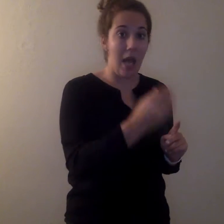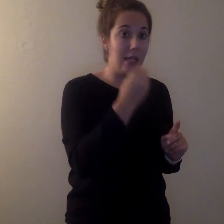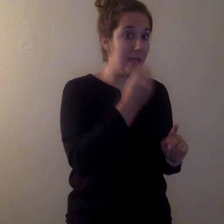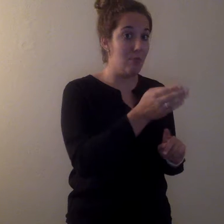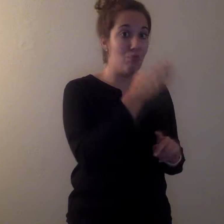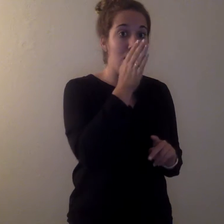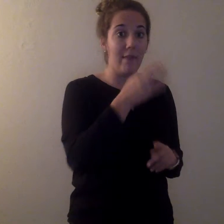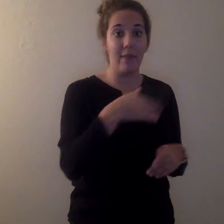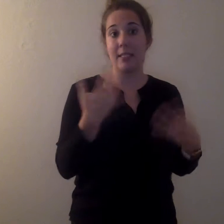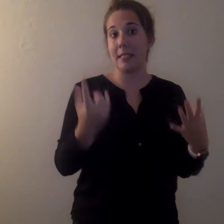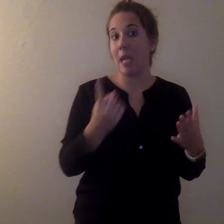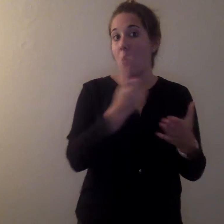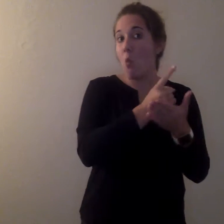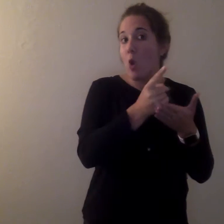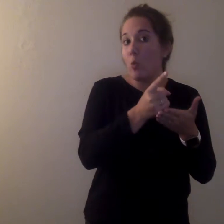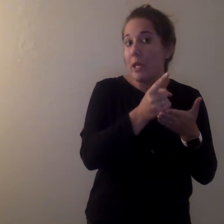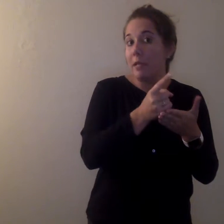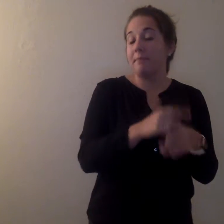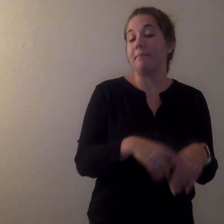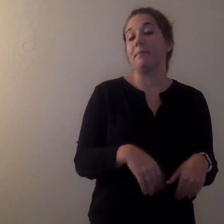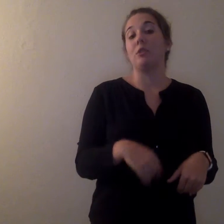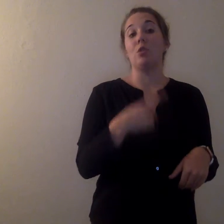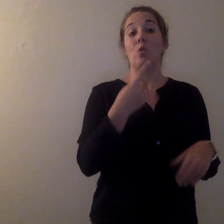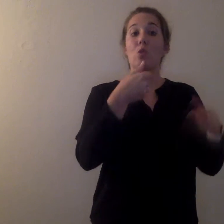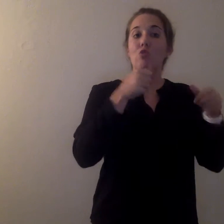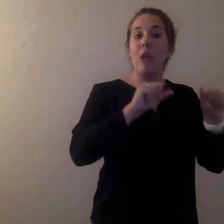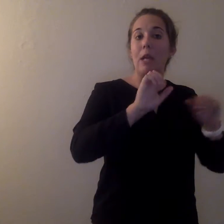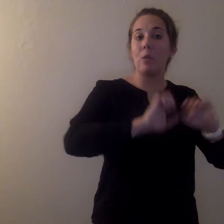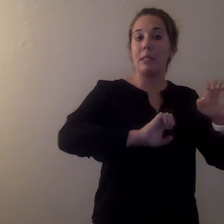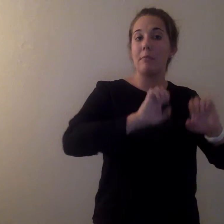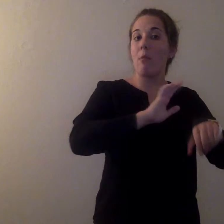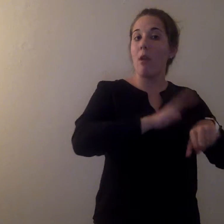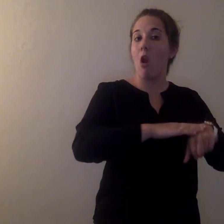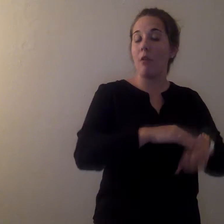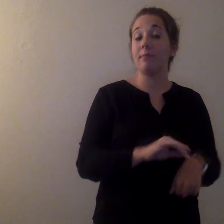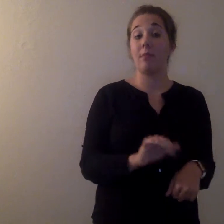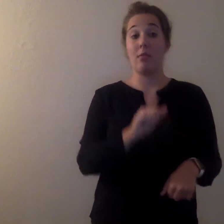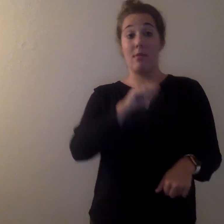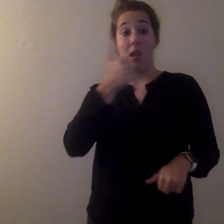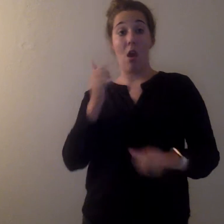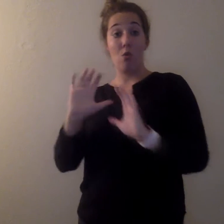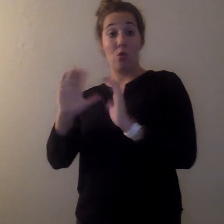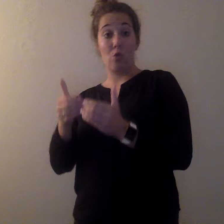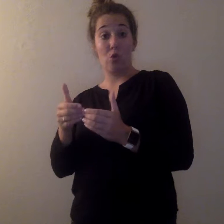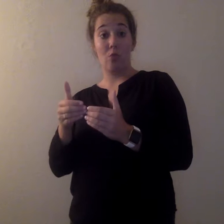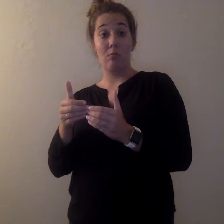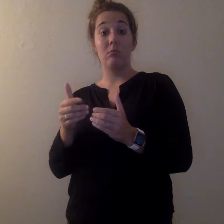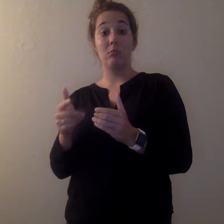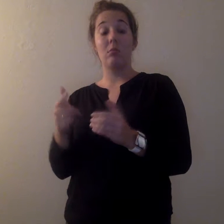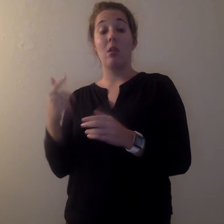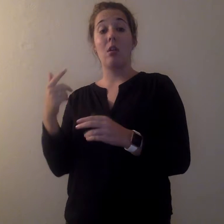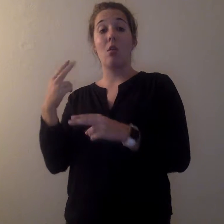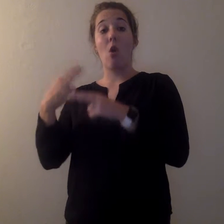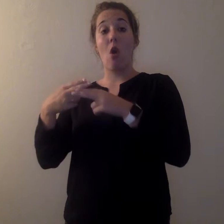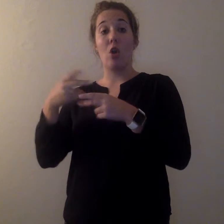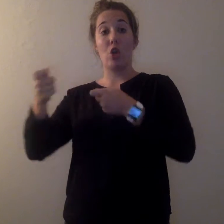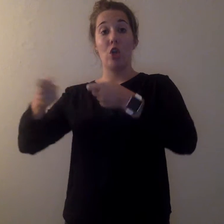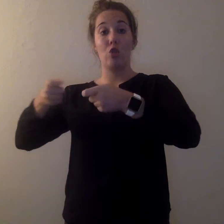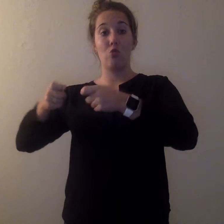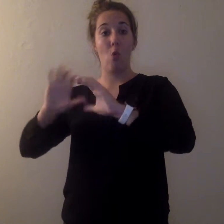let's say, a week. And so that's what you're trying to experiment on. The other group you would also need to have is called a control group. A control group